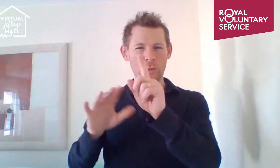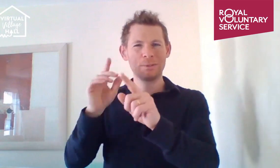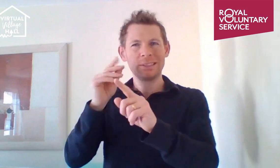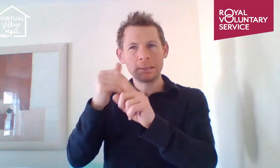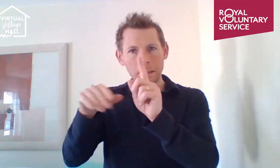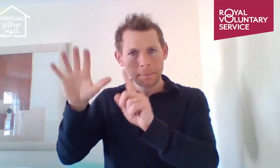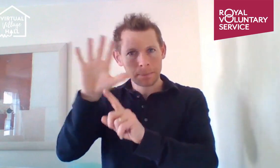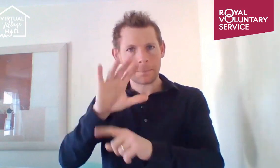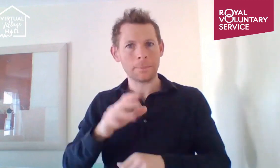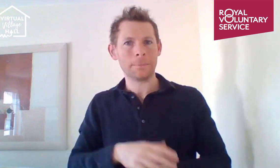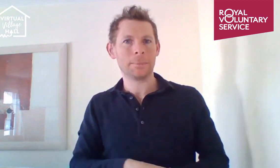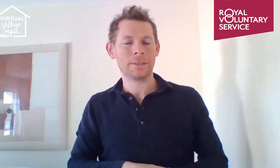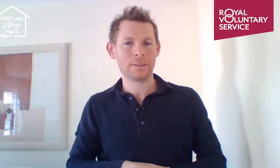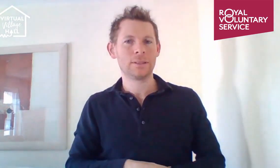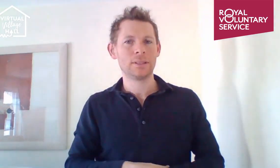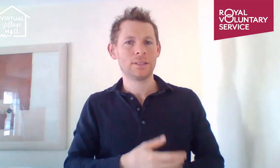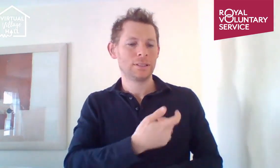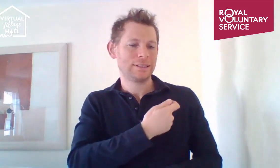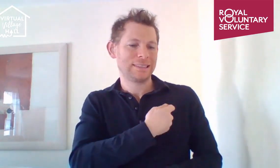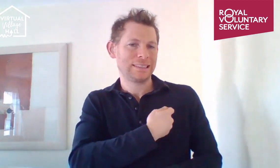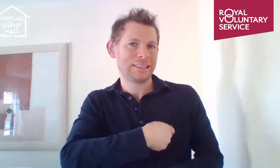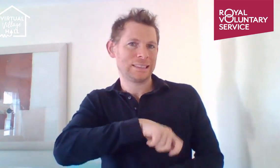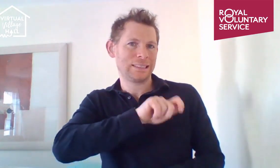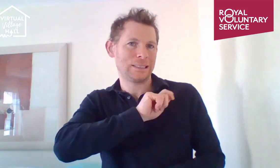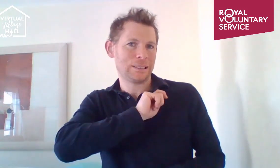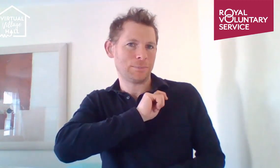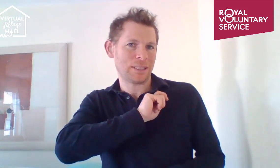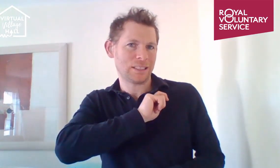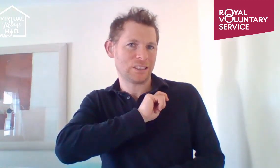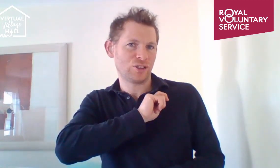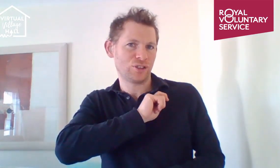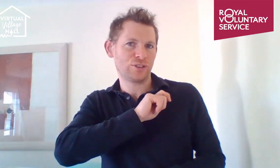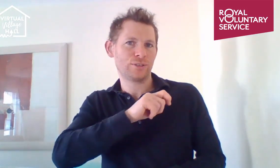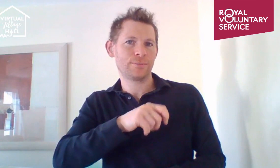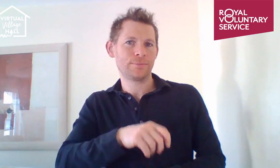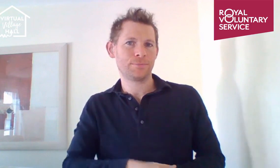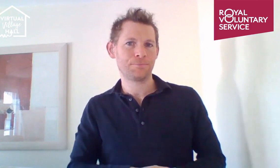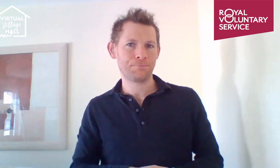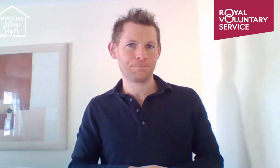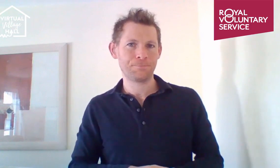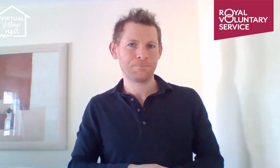But of course, there's a regional variation, and it looks like this.